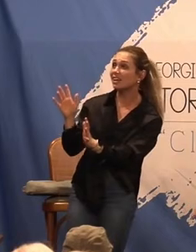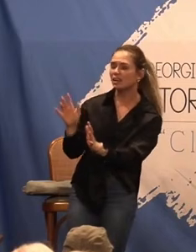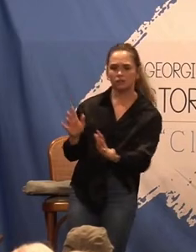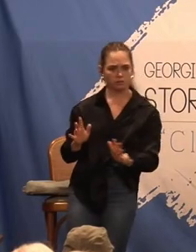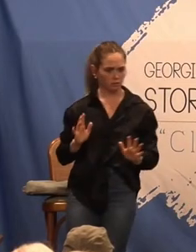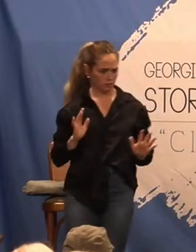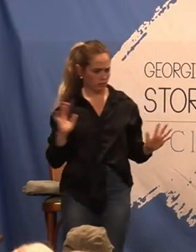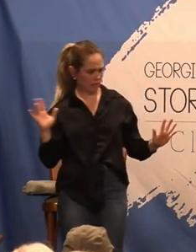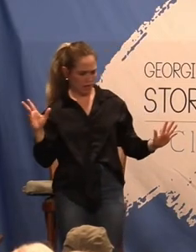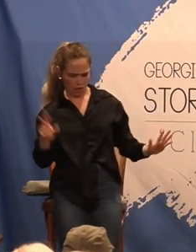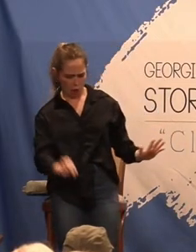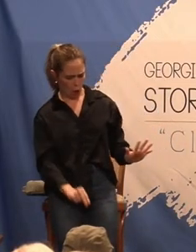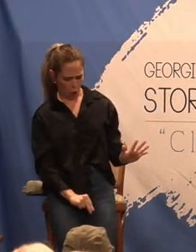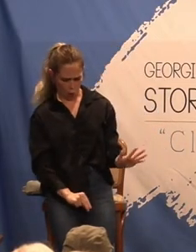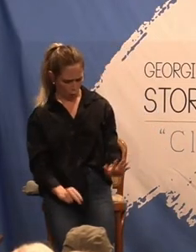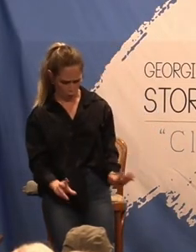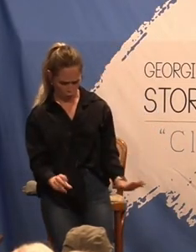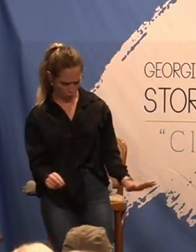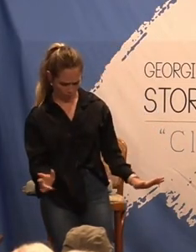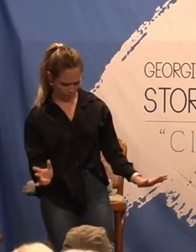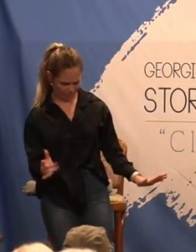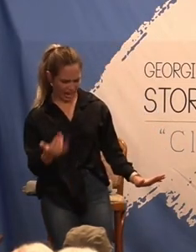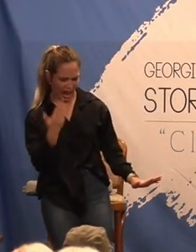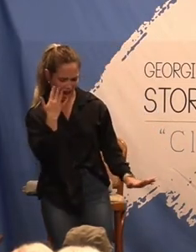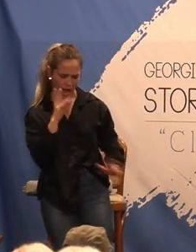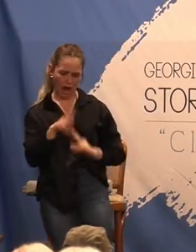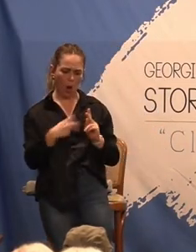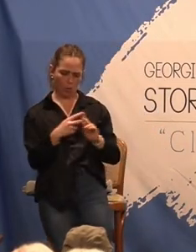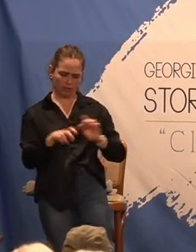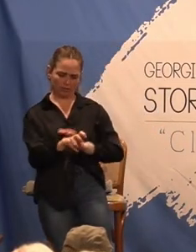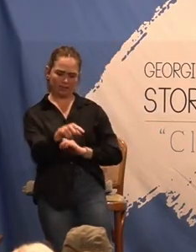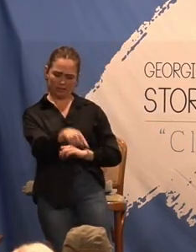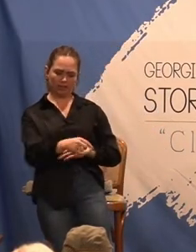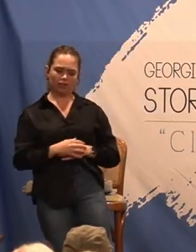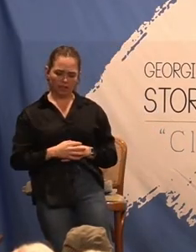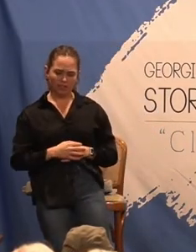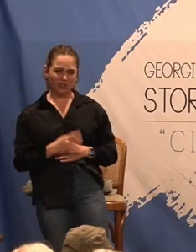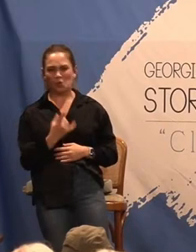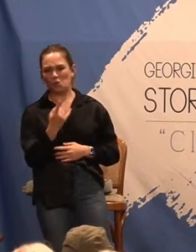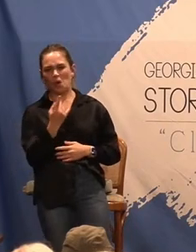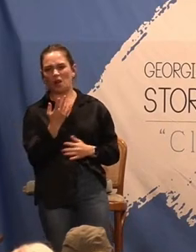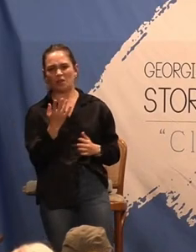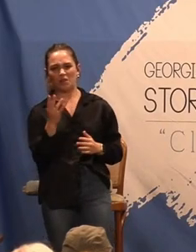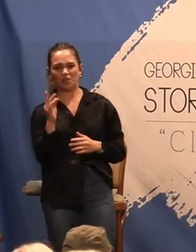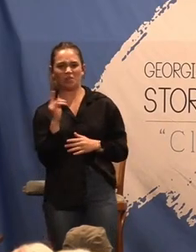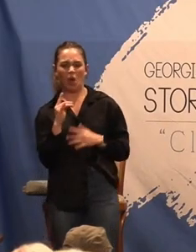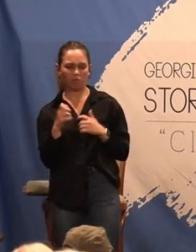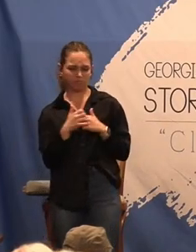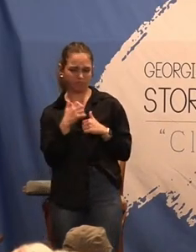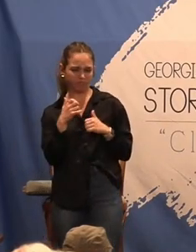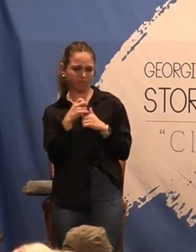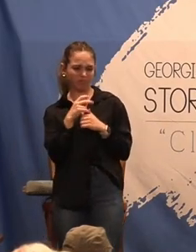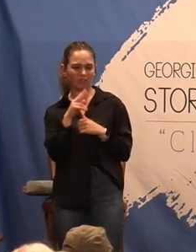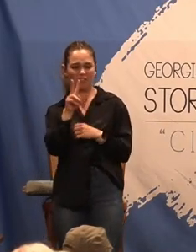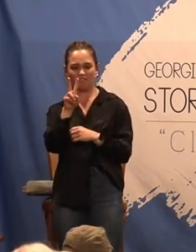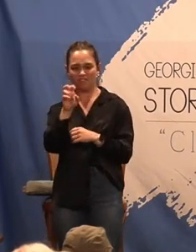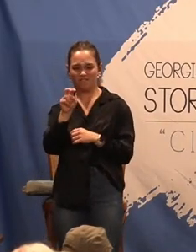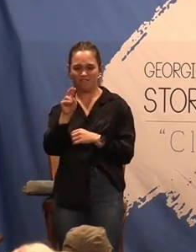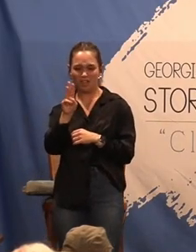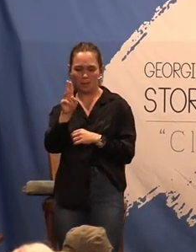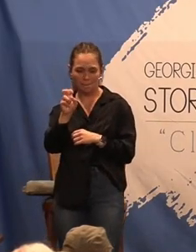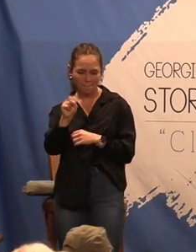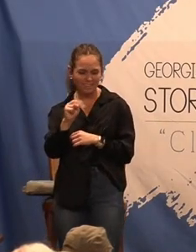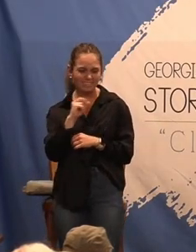no, no. I know what kind of snake you are. You're one of those treacherous, venomous little snakes